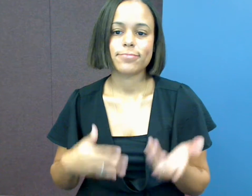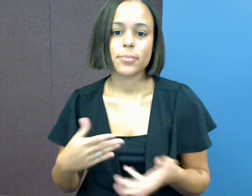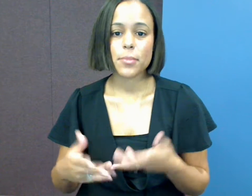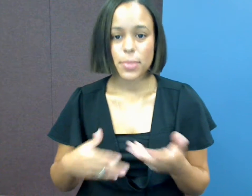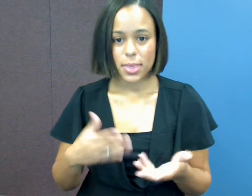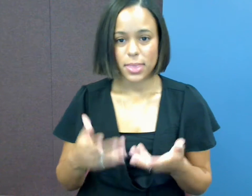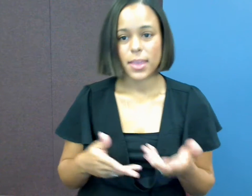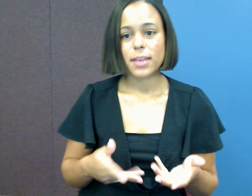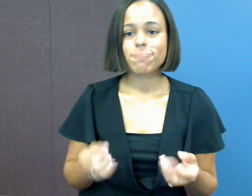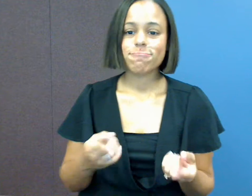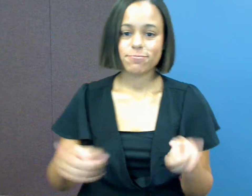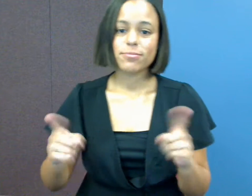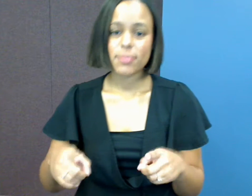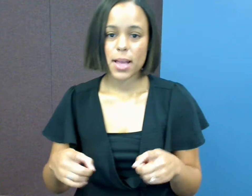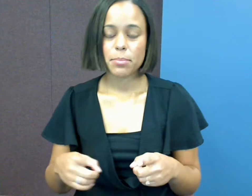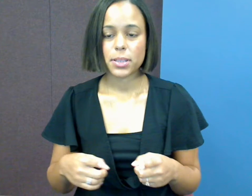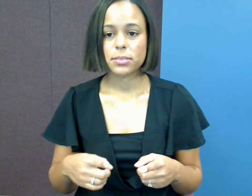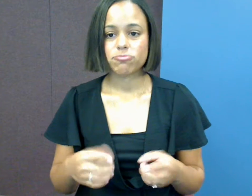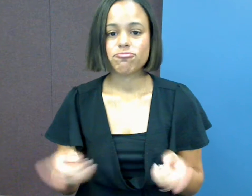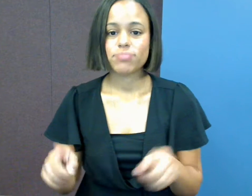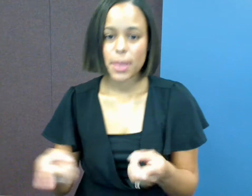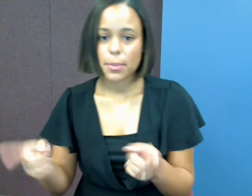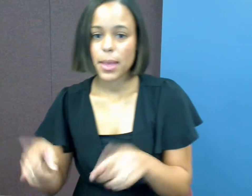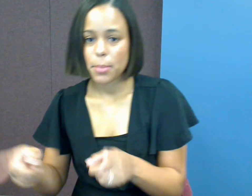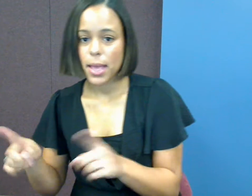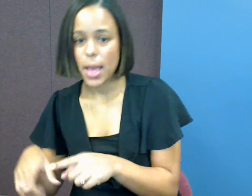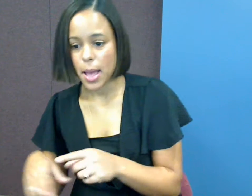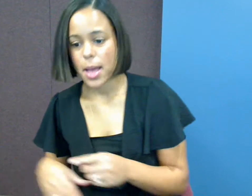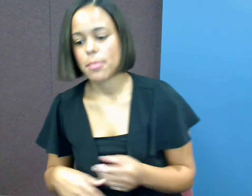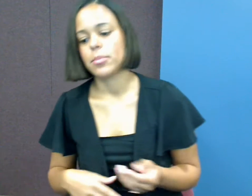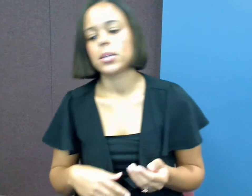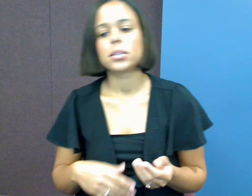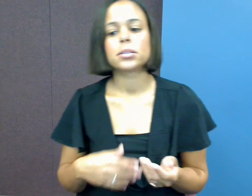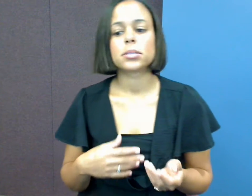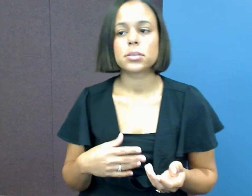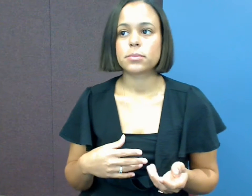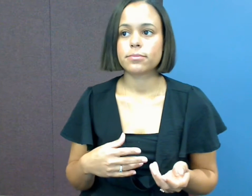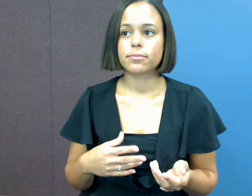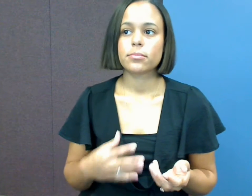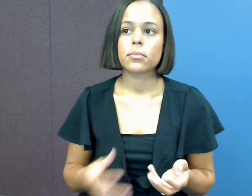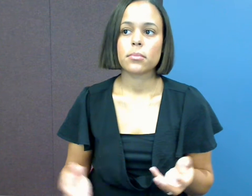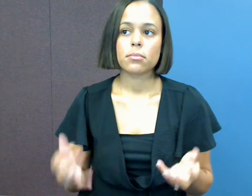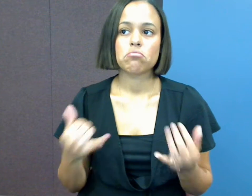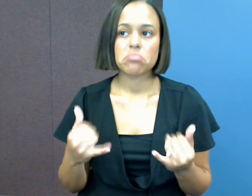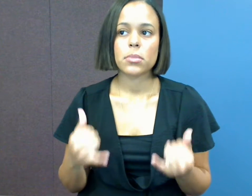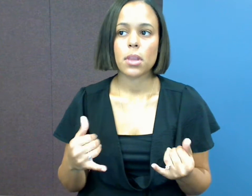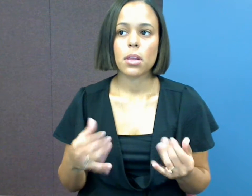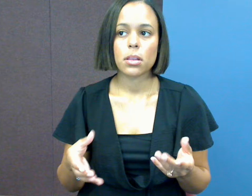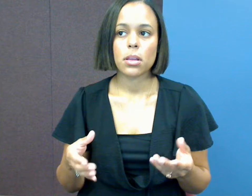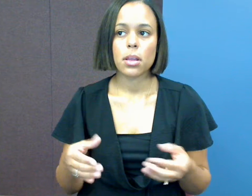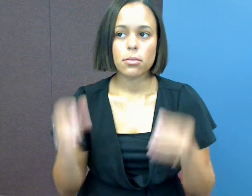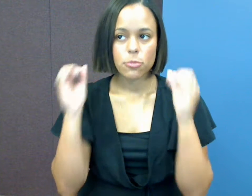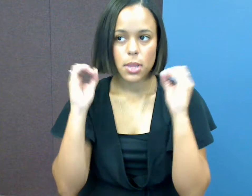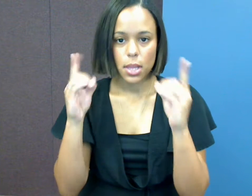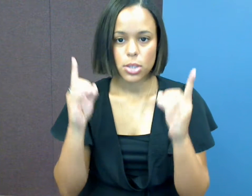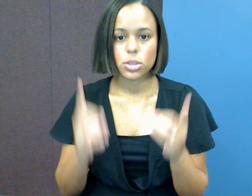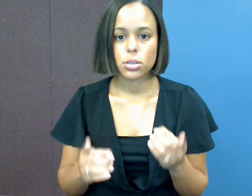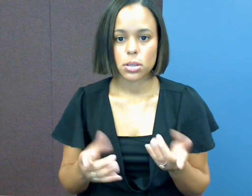common, more common than we would ever like for it to be in today's higher education campuses across